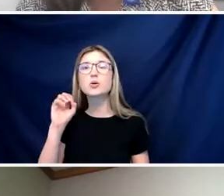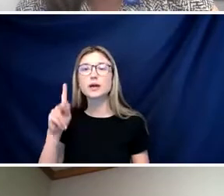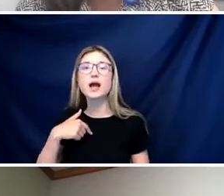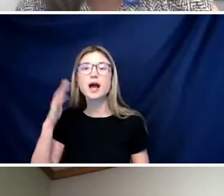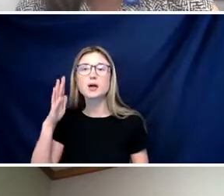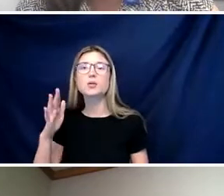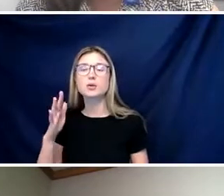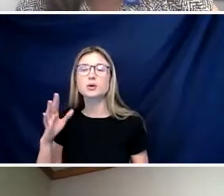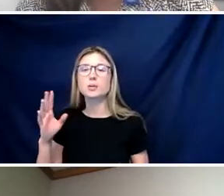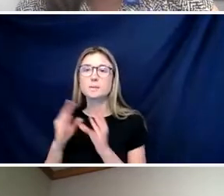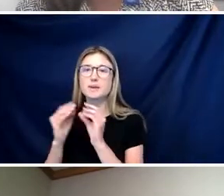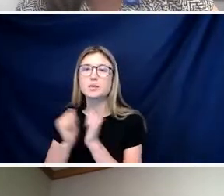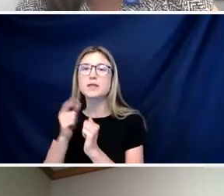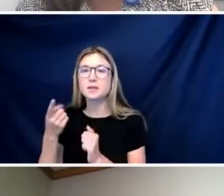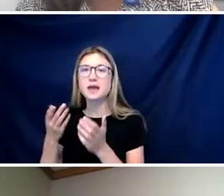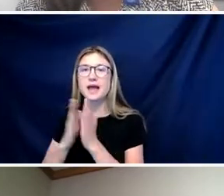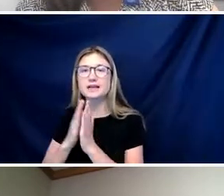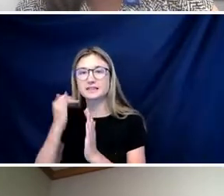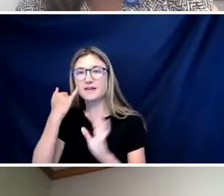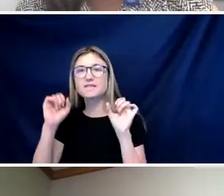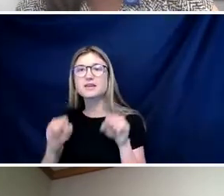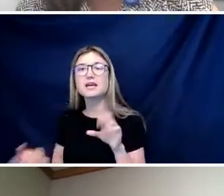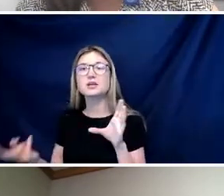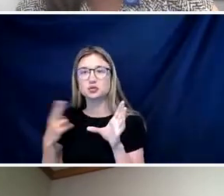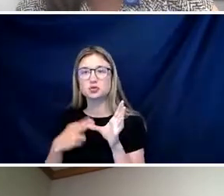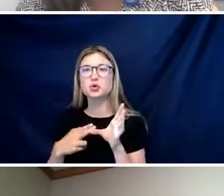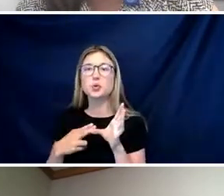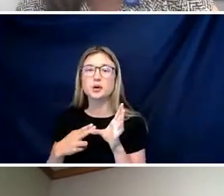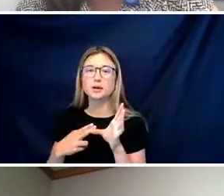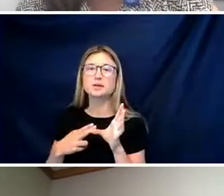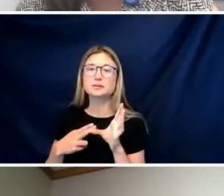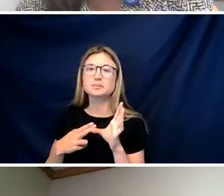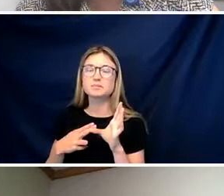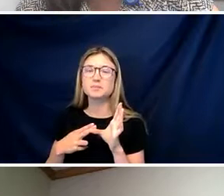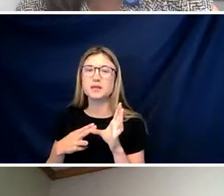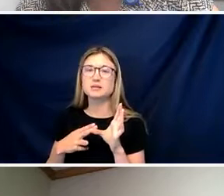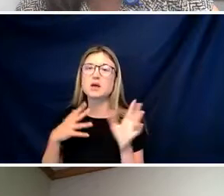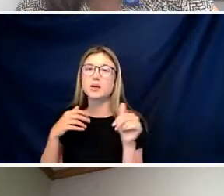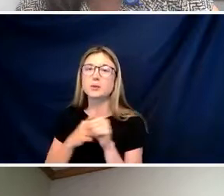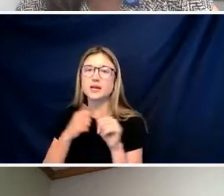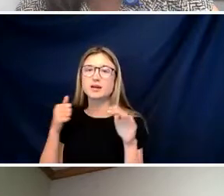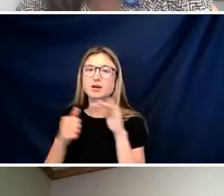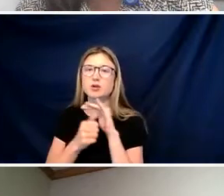could join and give an update under the housing and transportation topic.